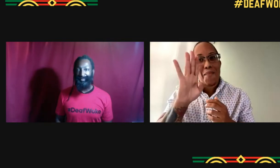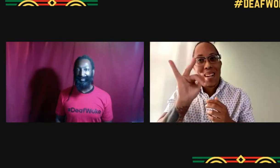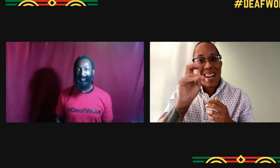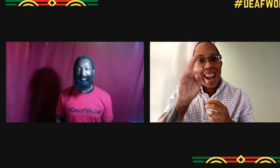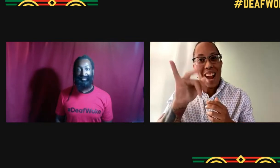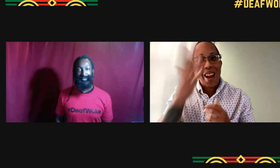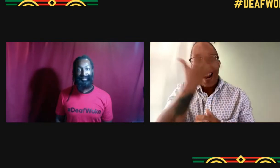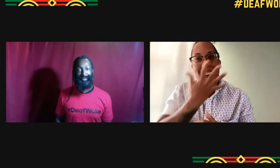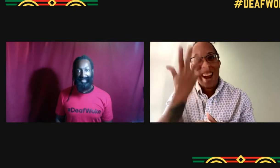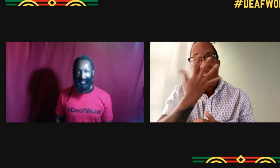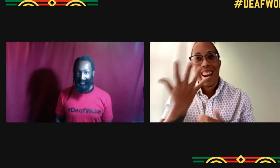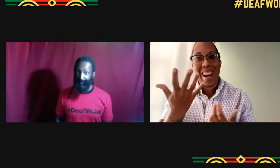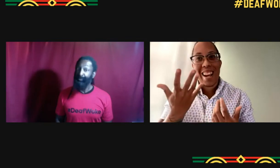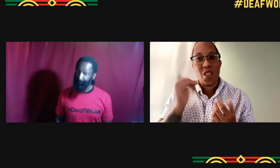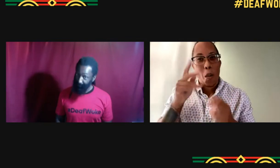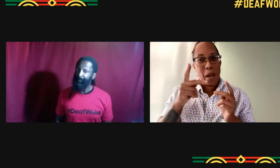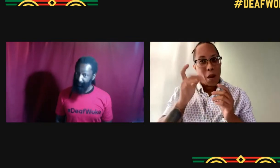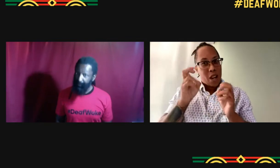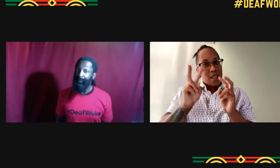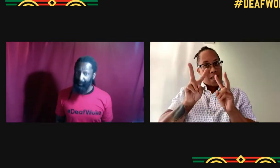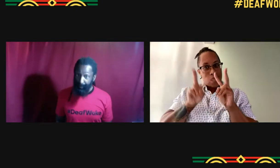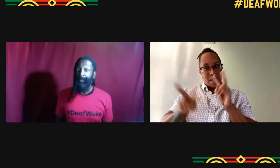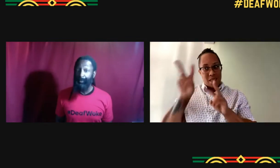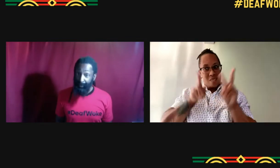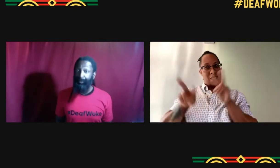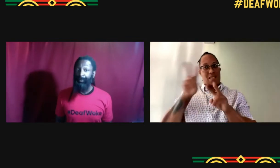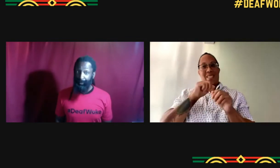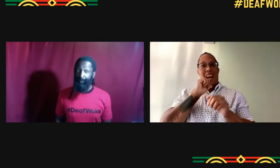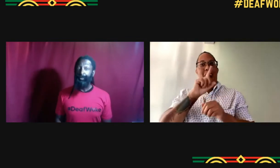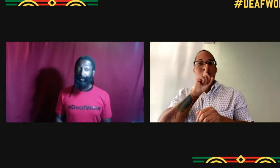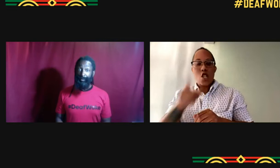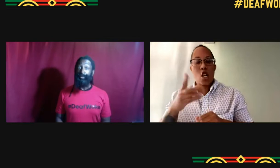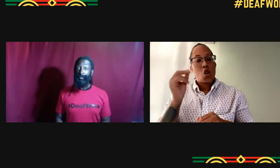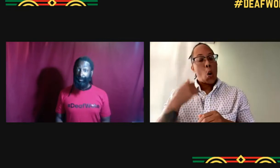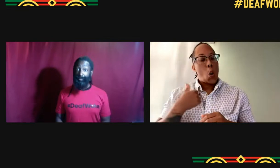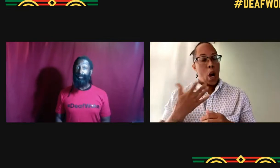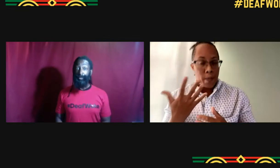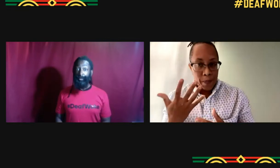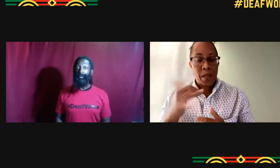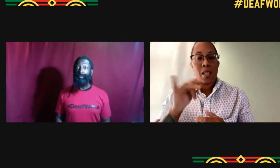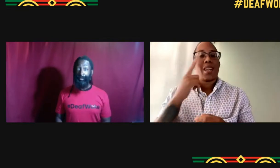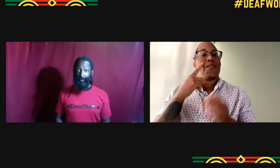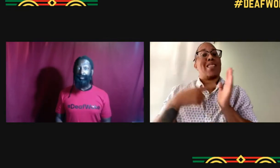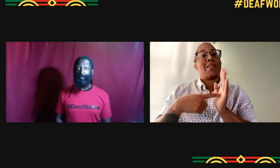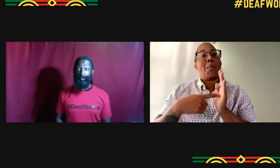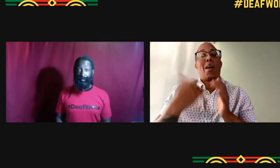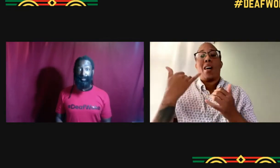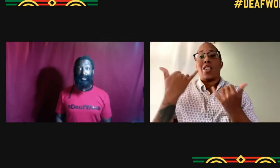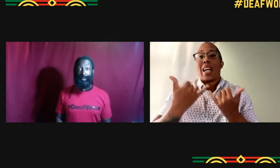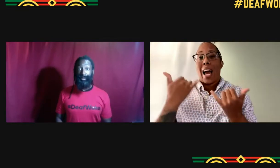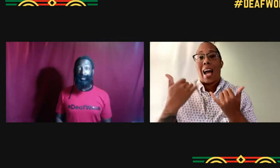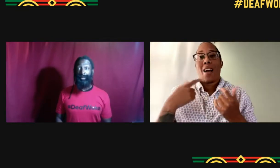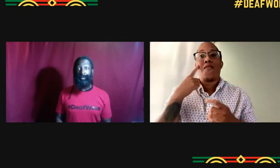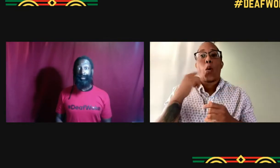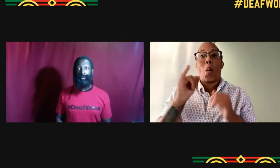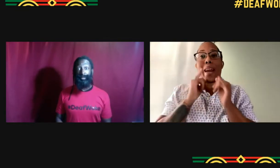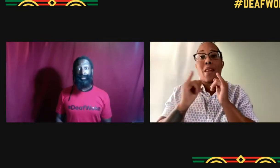like a non-binary presentation. So people are always kind of assessing. They're not sure one way or